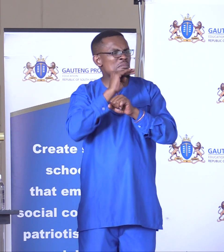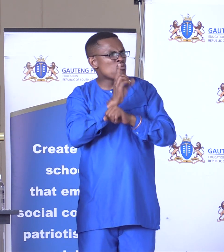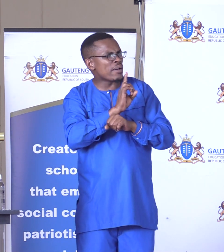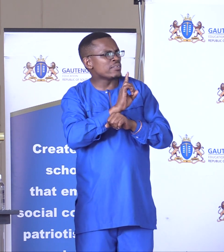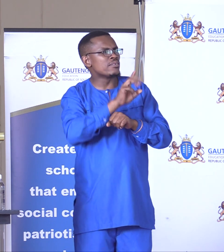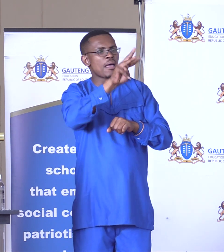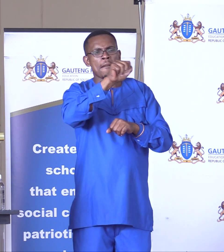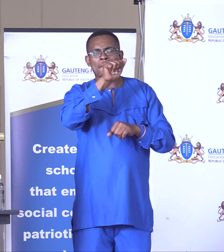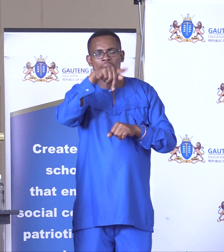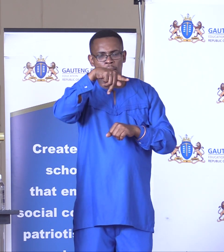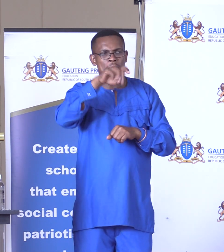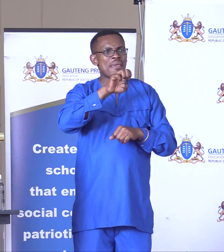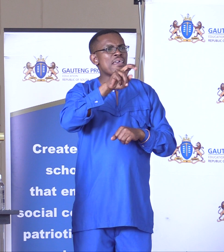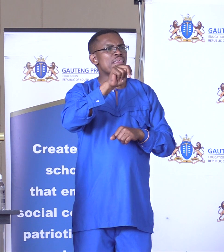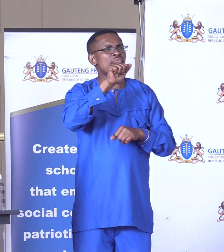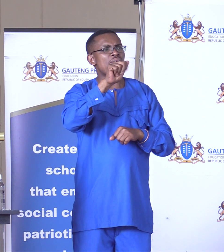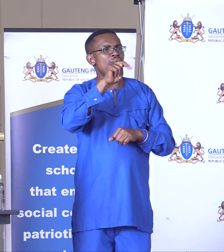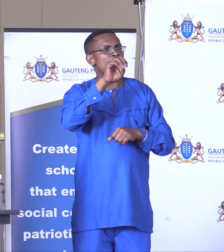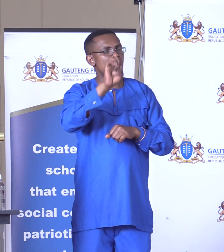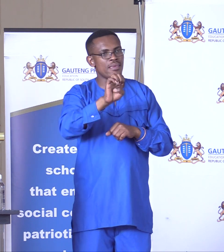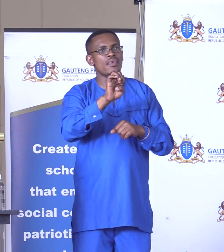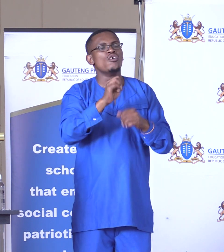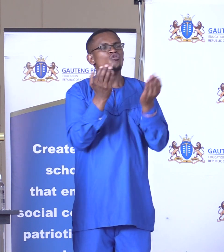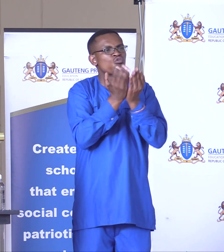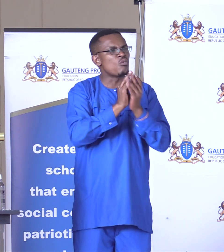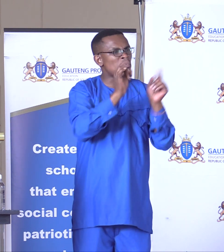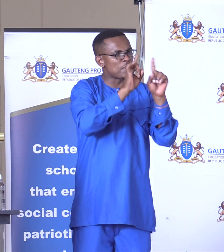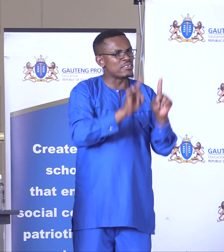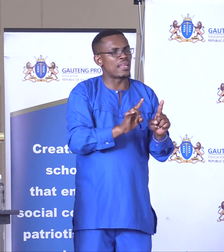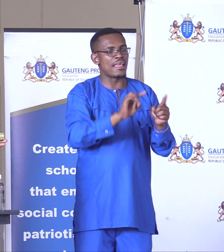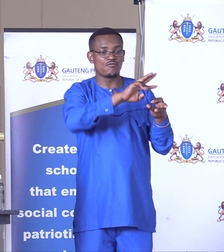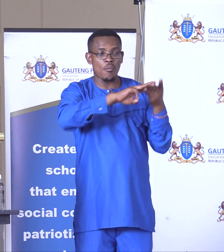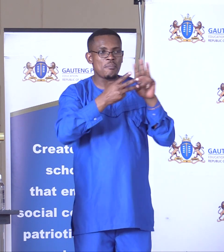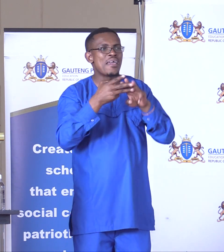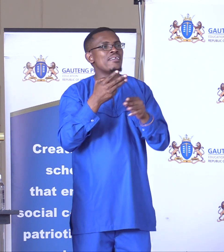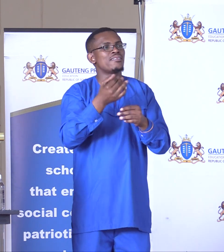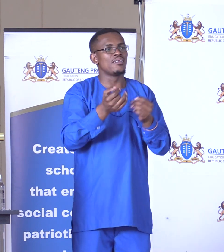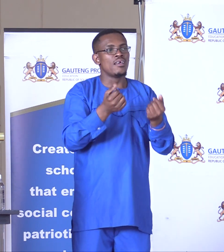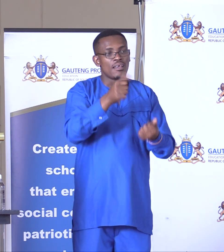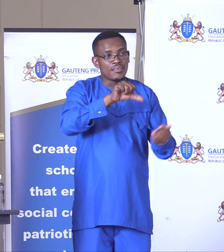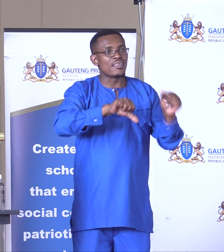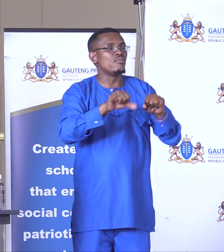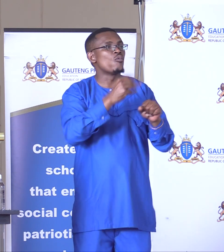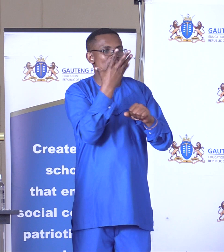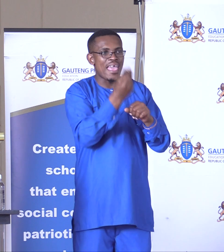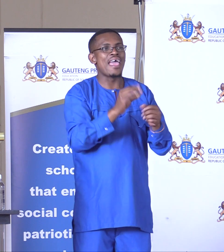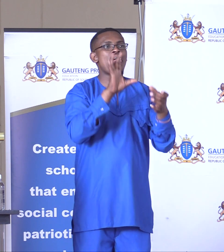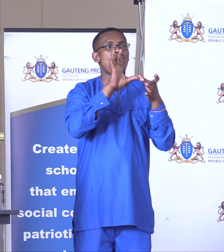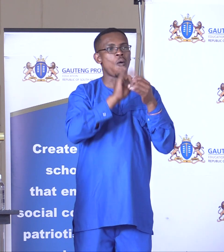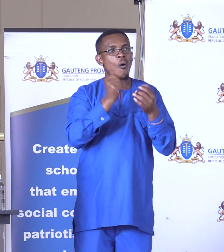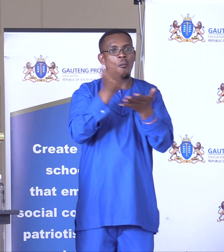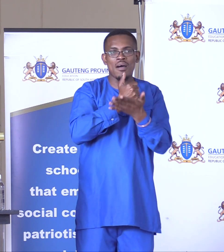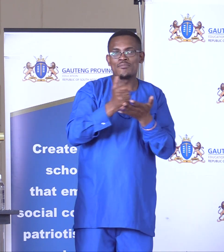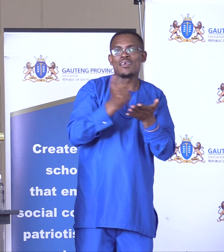called Mapenane Math, Science and ICT School of Specialization. There was a Home Affairs in their home grounds. There